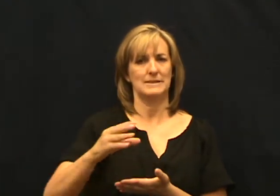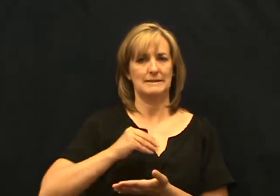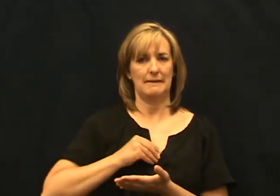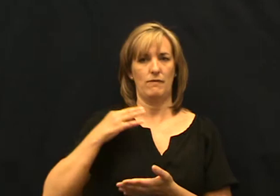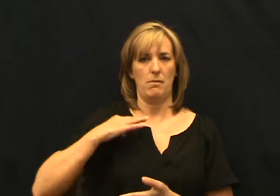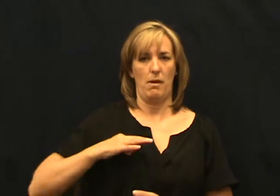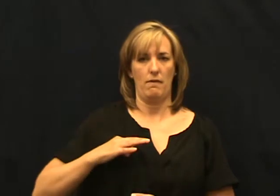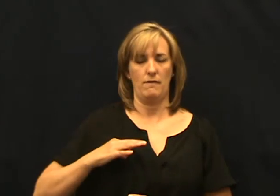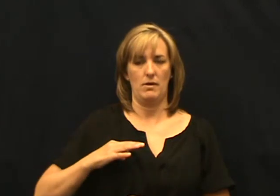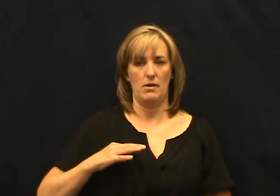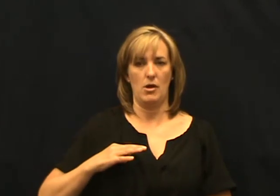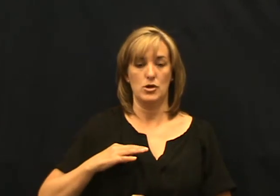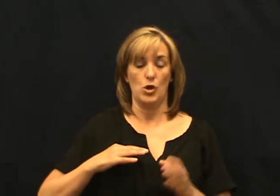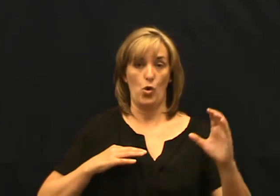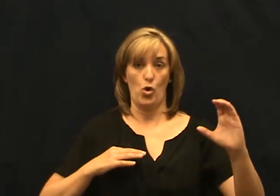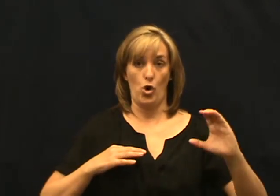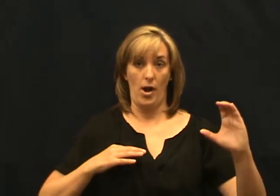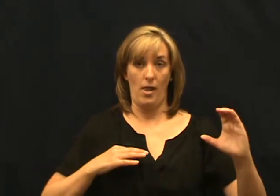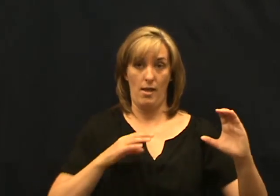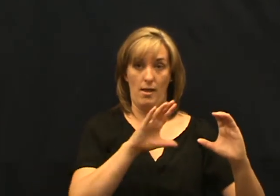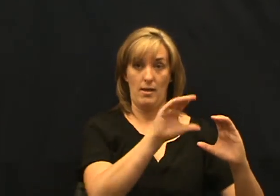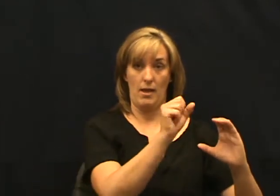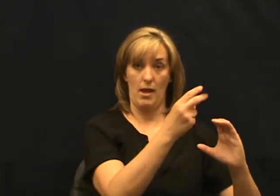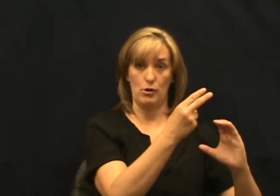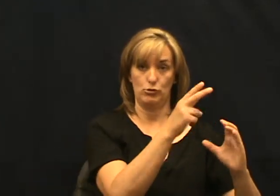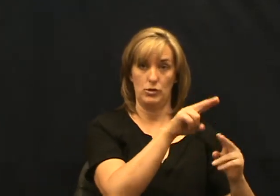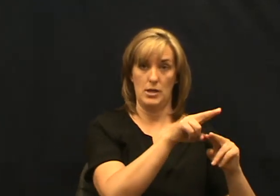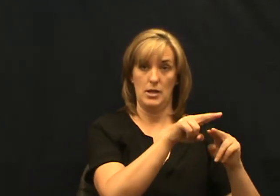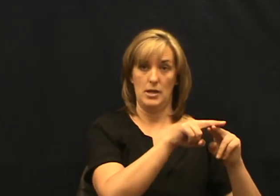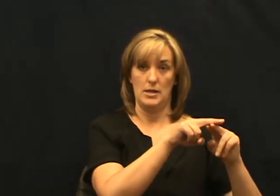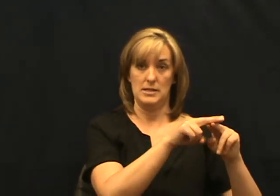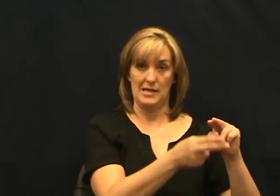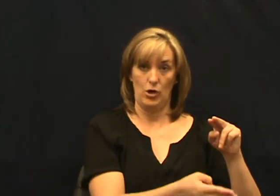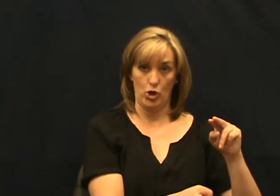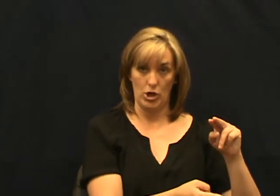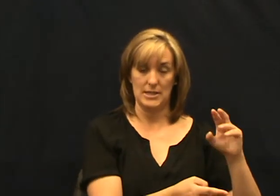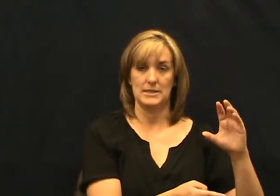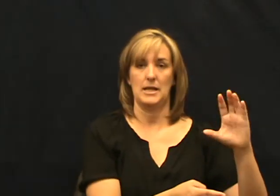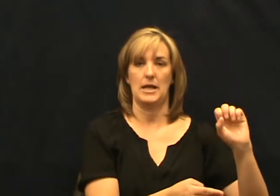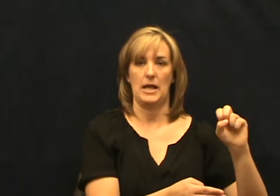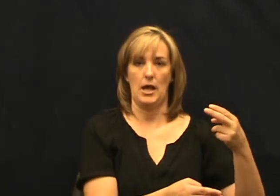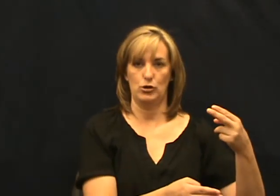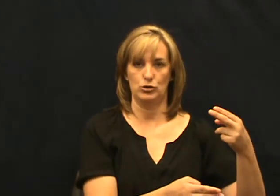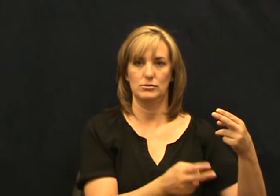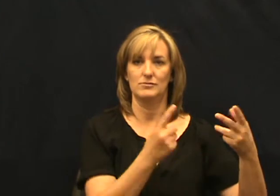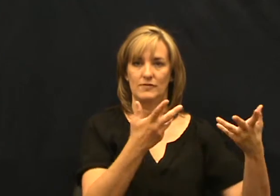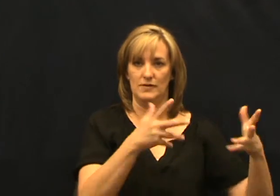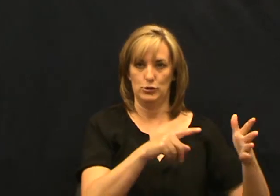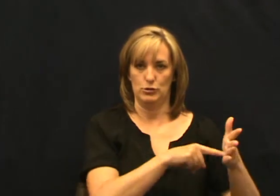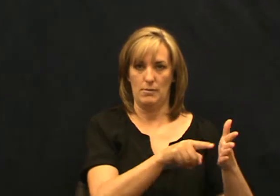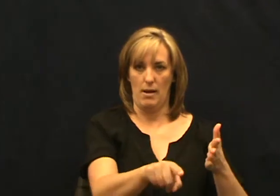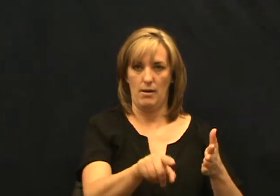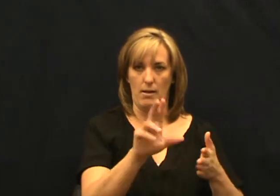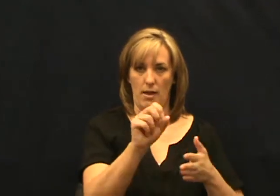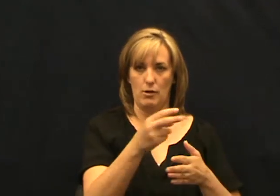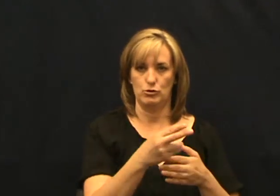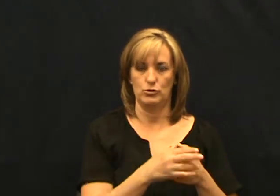And we credit cash to decrease the cash asset because we paid cash out. Now, when we actually use up